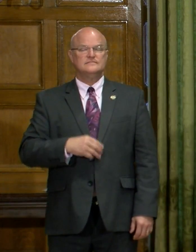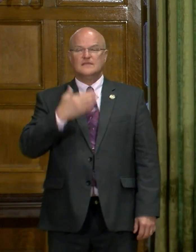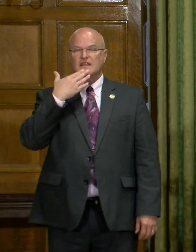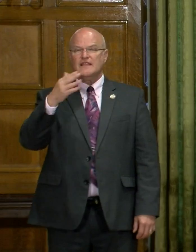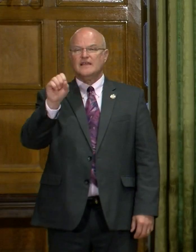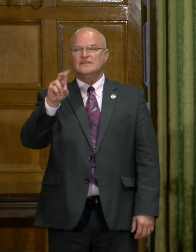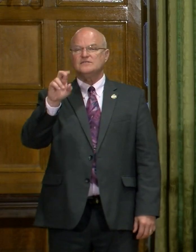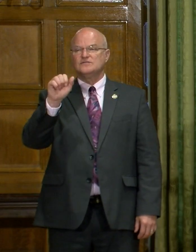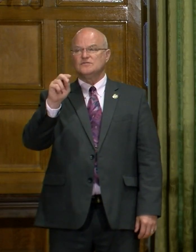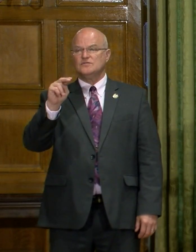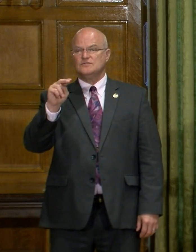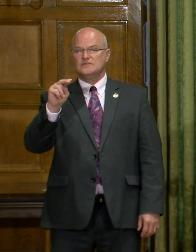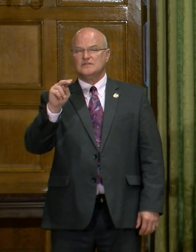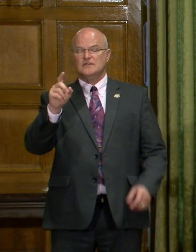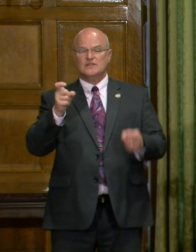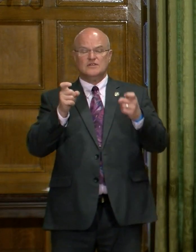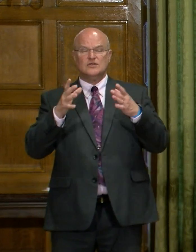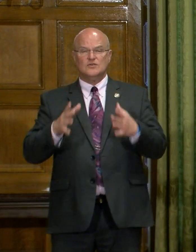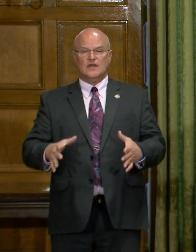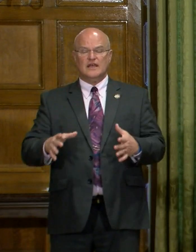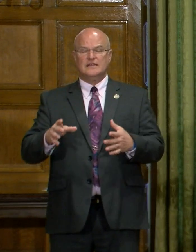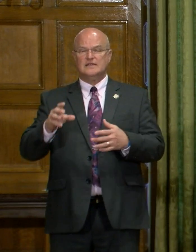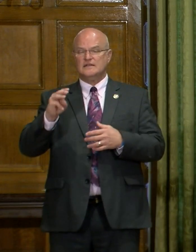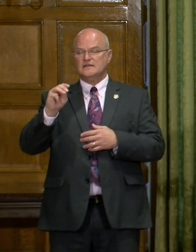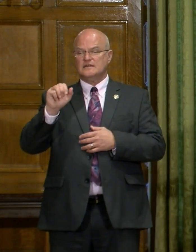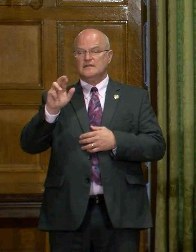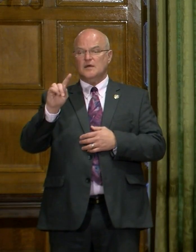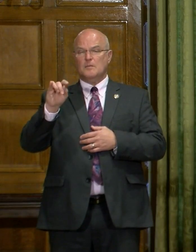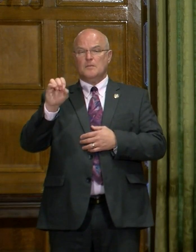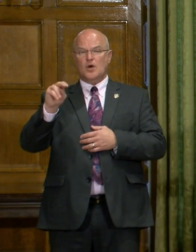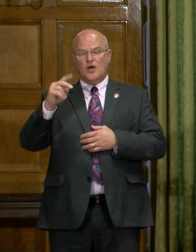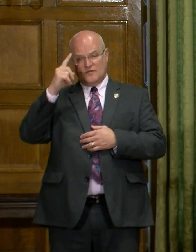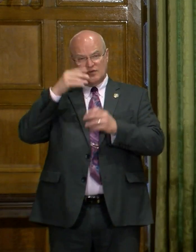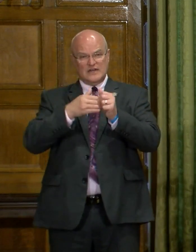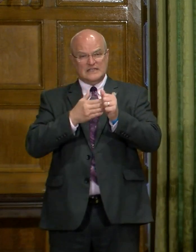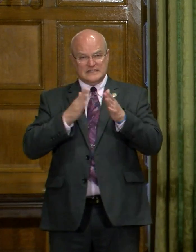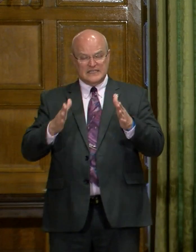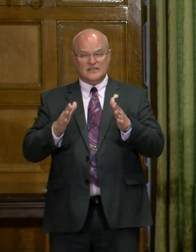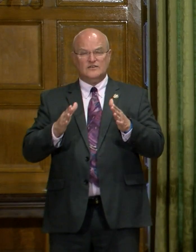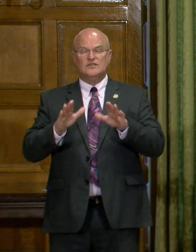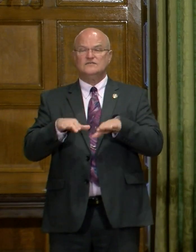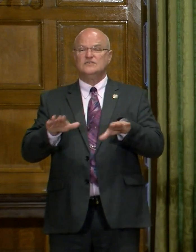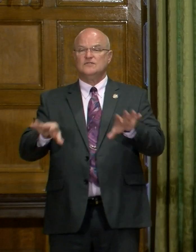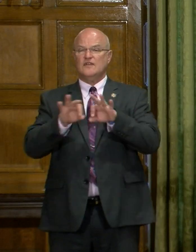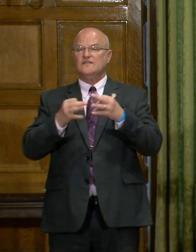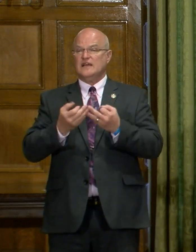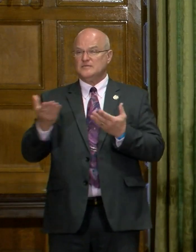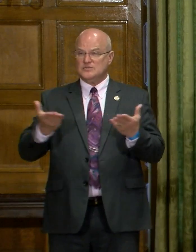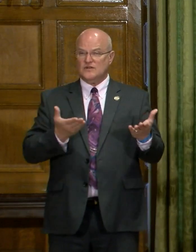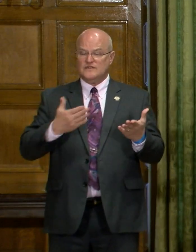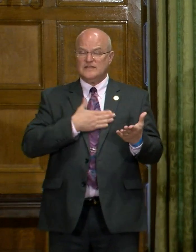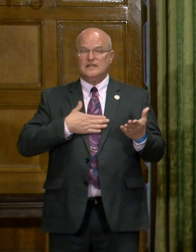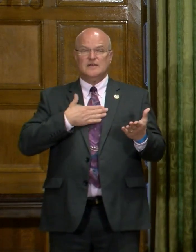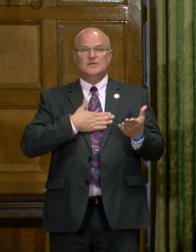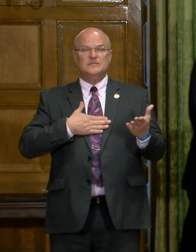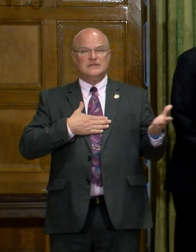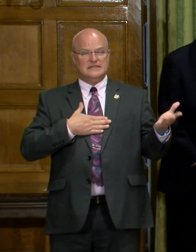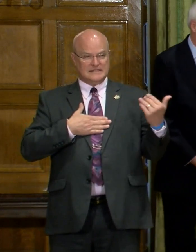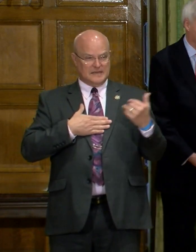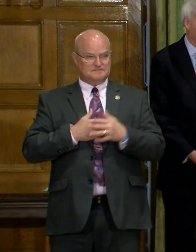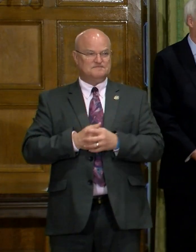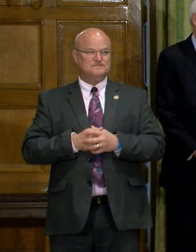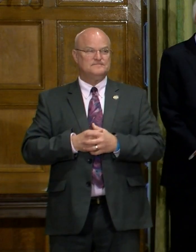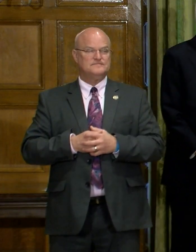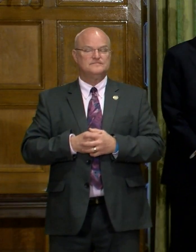Thank you, Susan. And Director Misha Martin is such a leader for our children and family services. Please have the